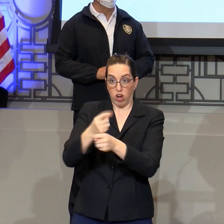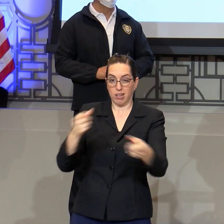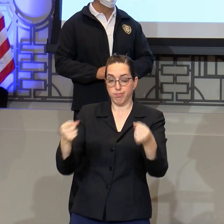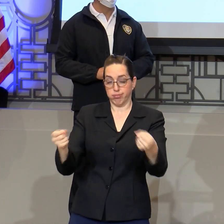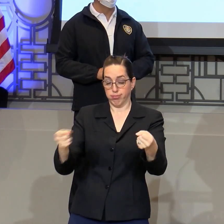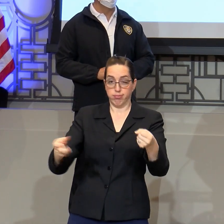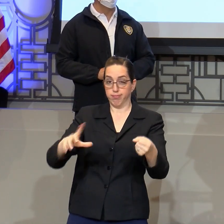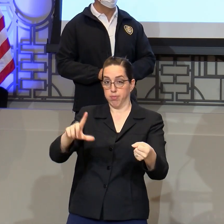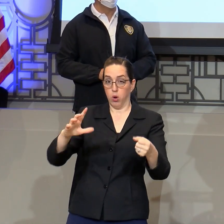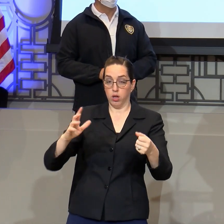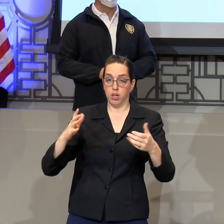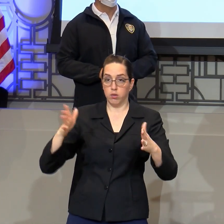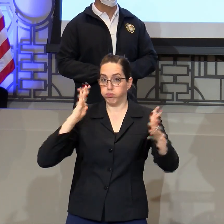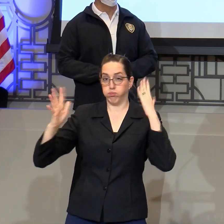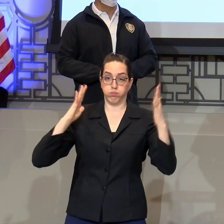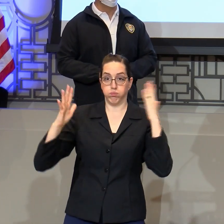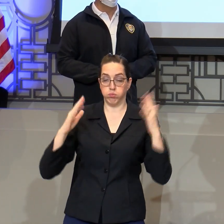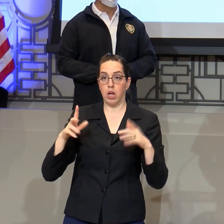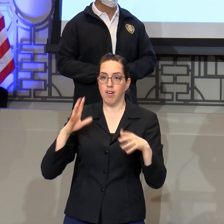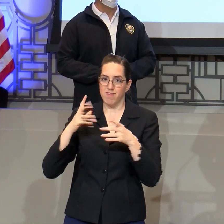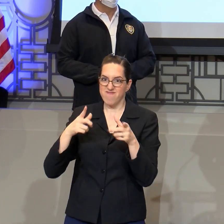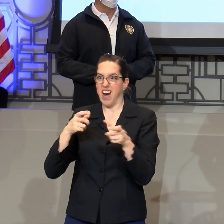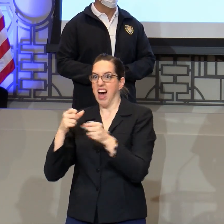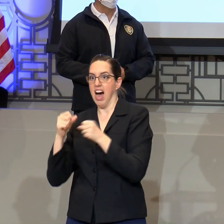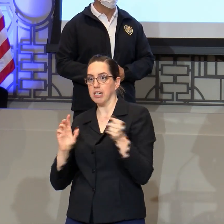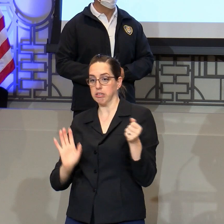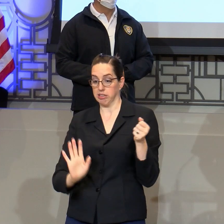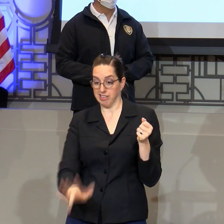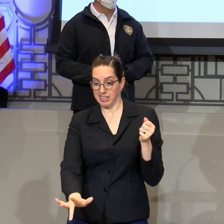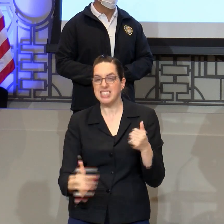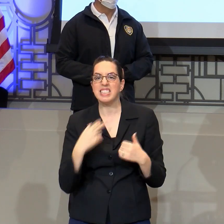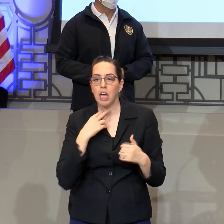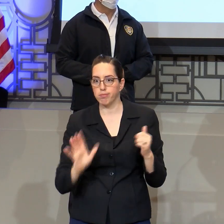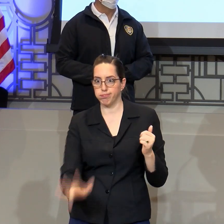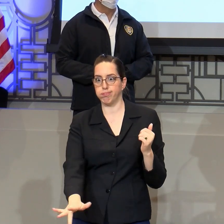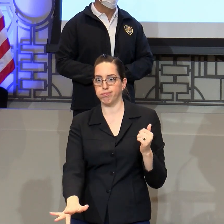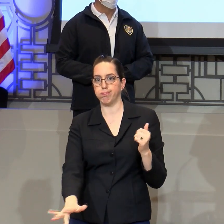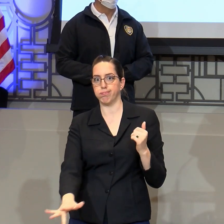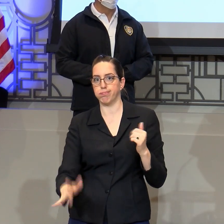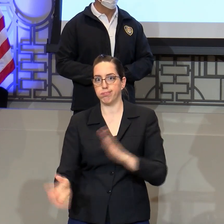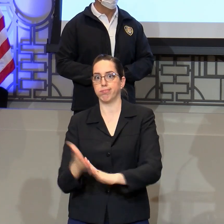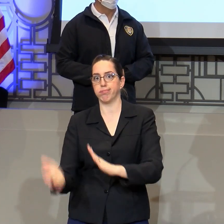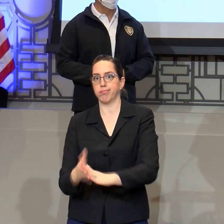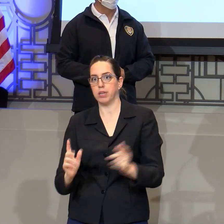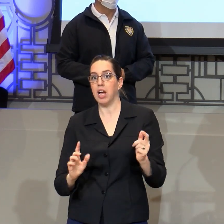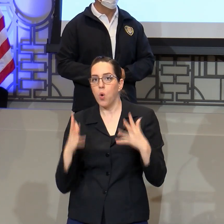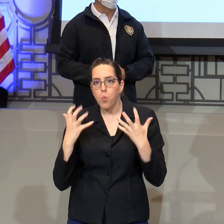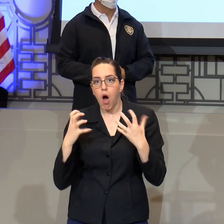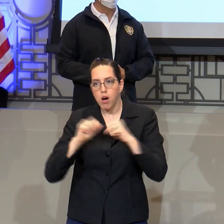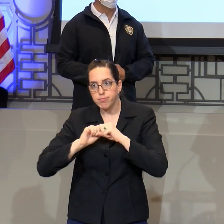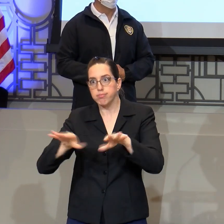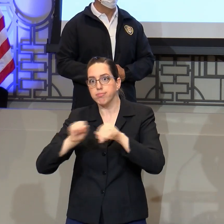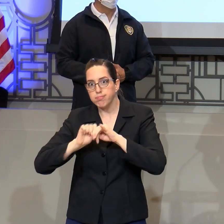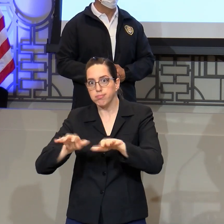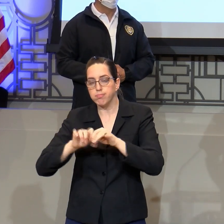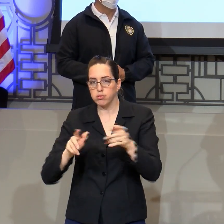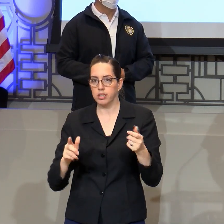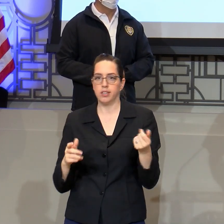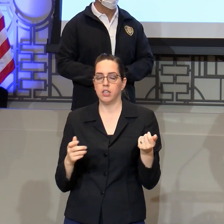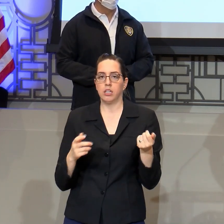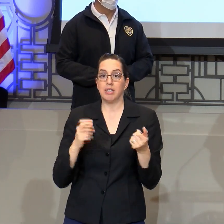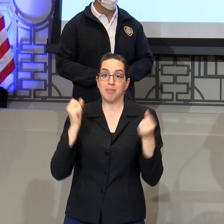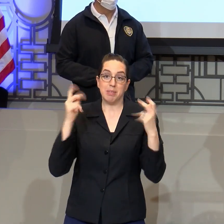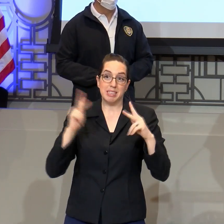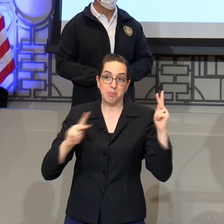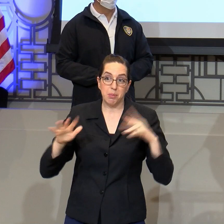going 85 miles an hour and wants to accelerate. The accelerator remains stuck. The virus continues to want to spread. And for all those